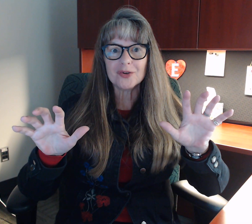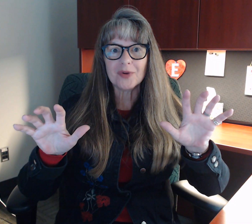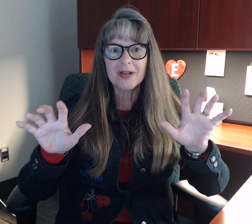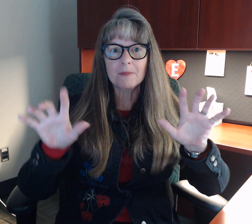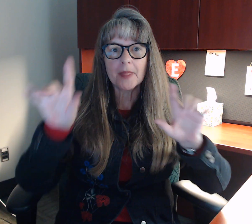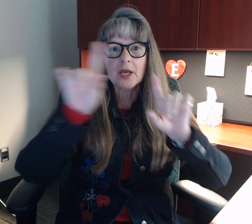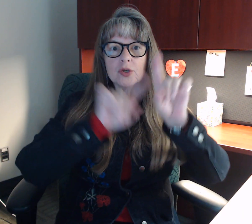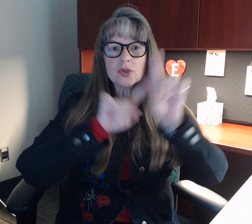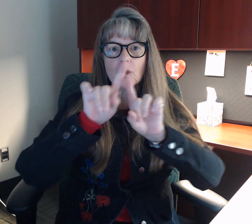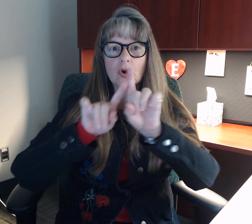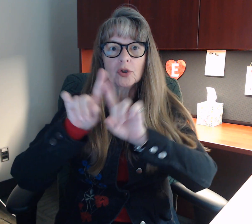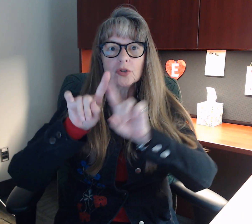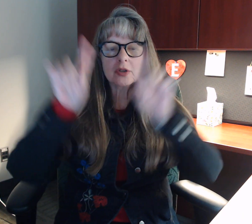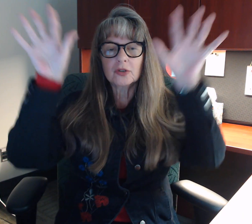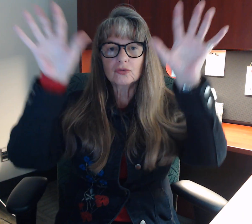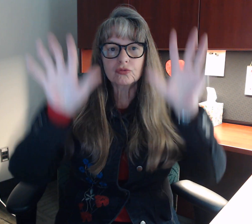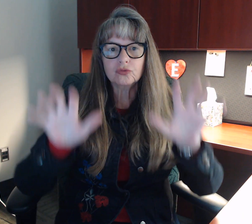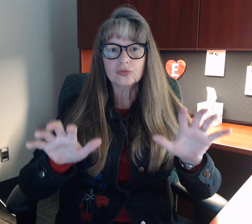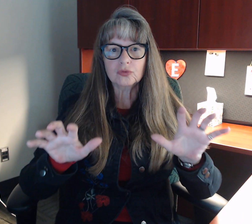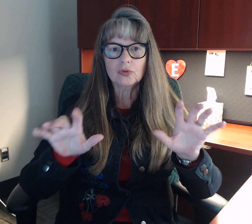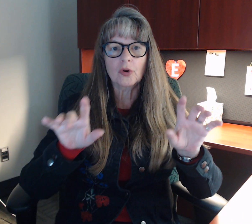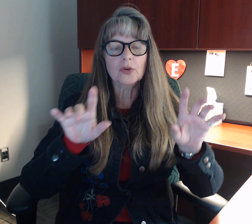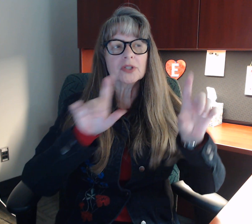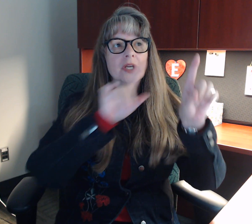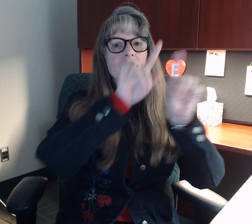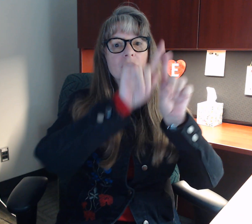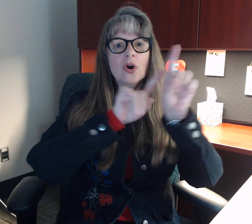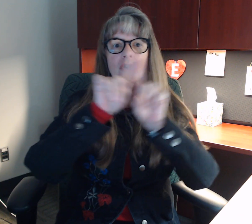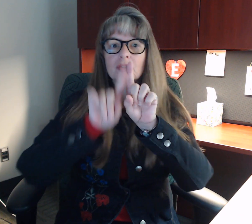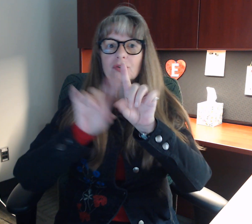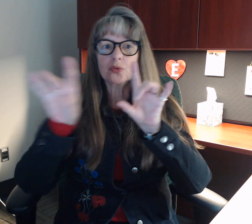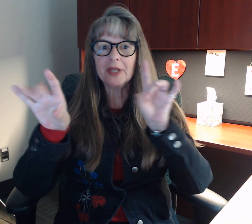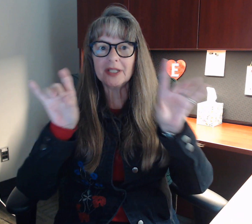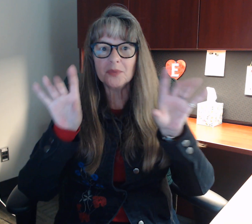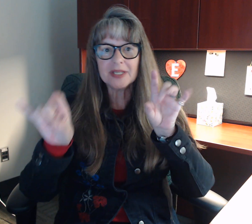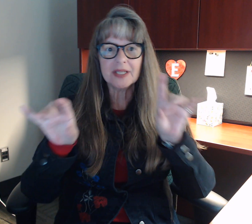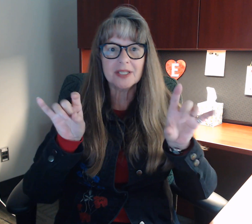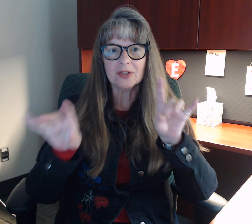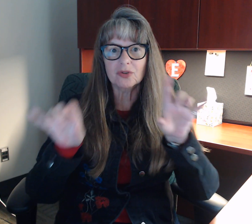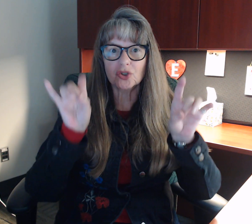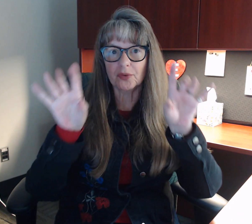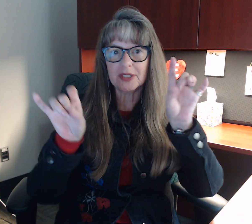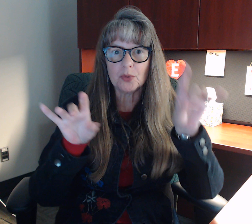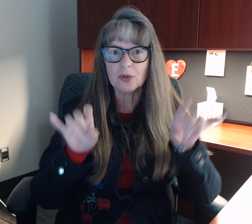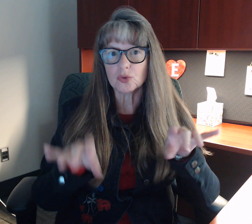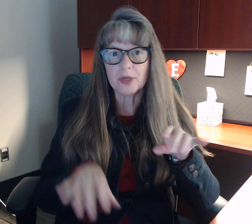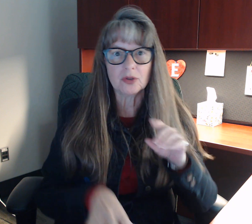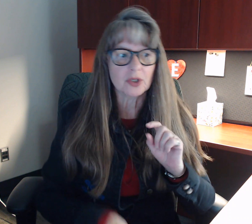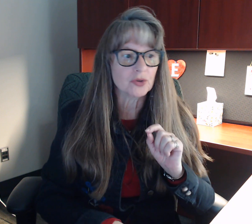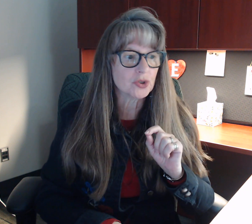right? Stars. Or you could say stars, they're twinkling. We did that during Twinkle Twinkle Little